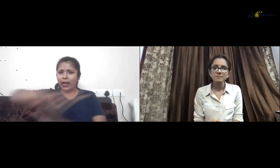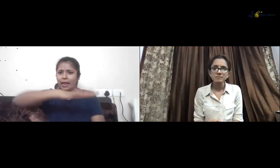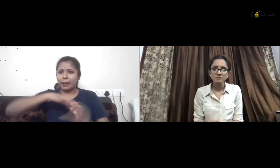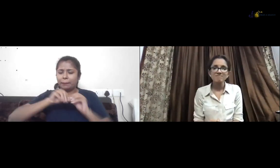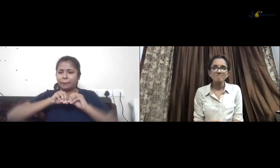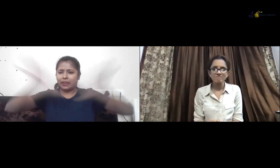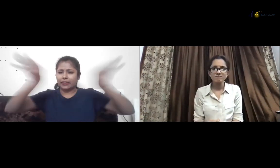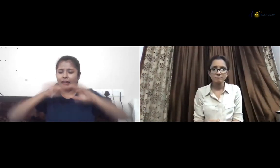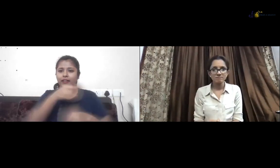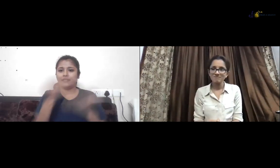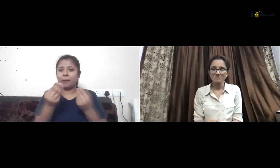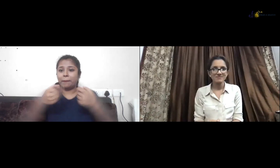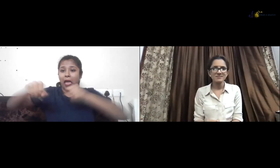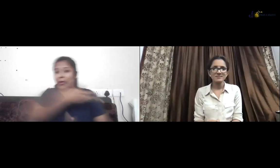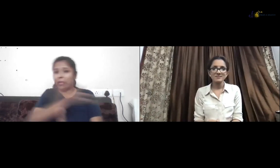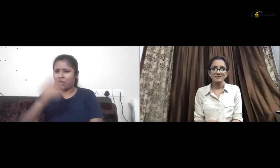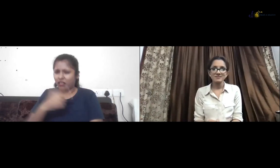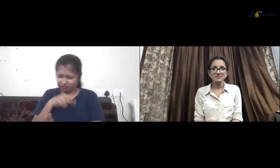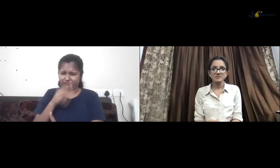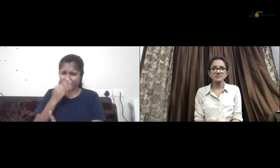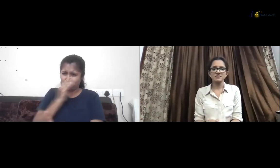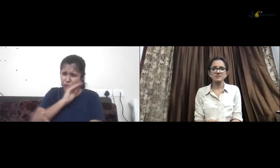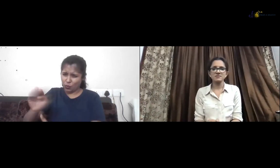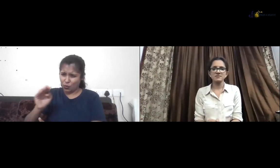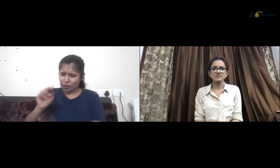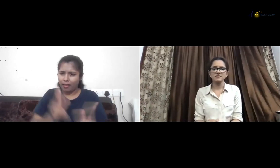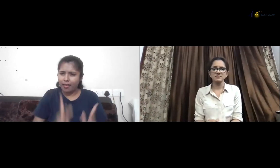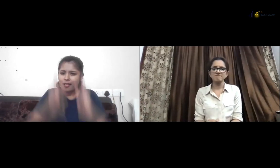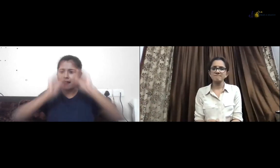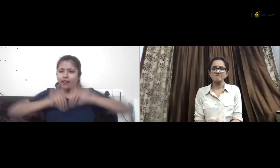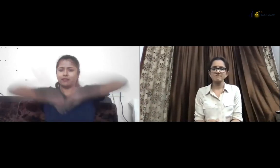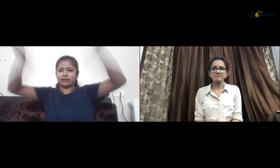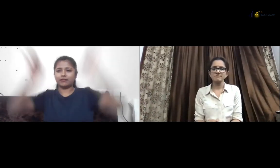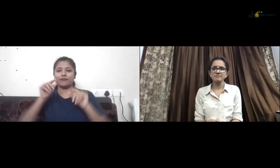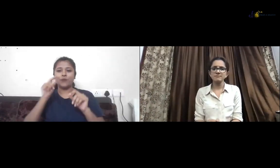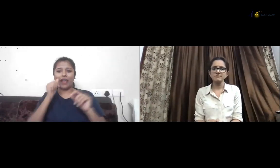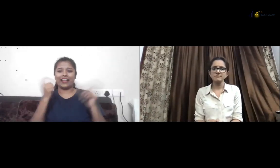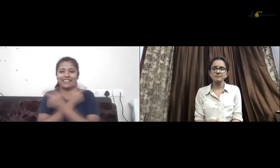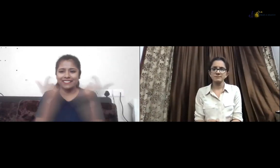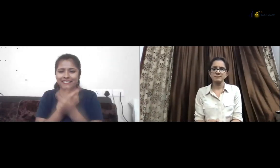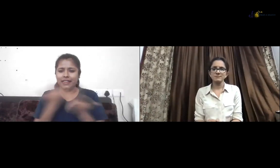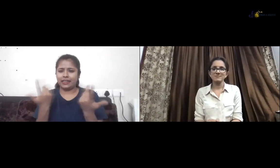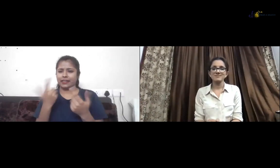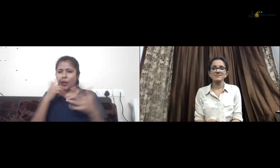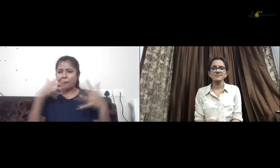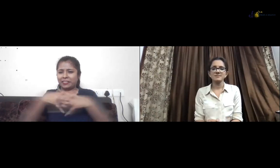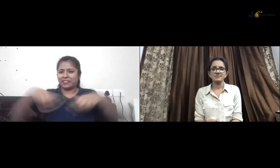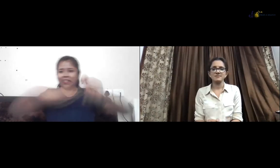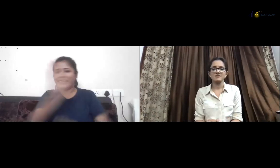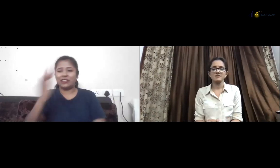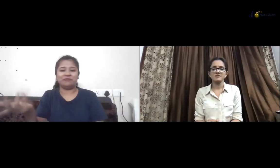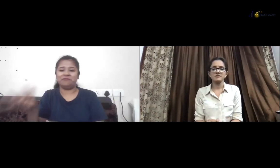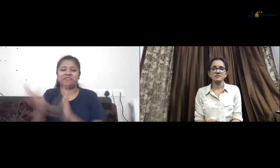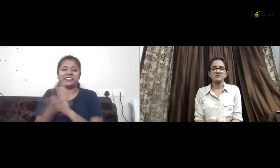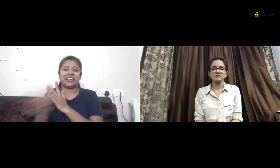it. So in the society, we have seen people are riding the bike, they are mocking the woman, and that since